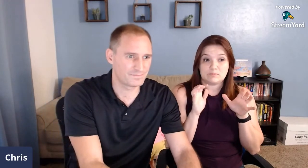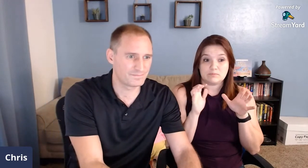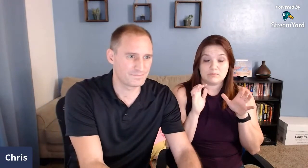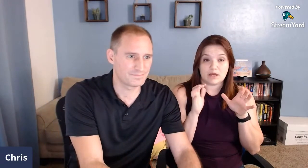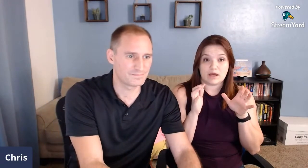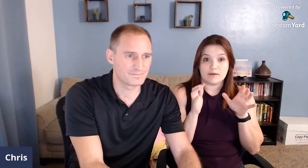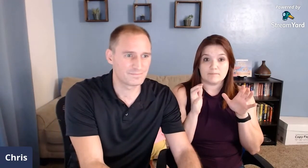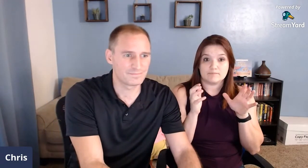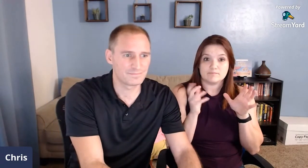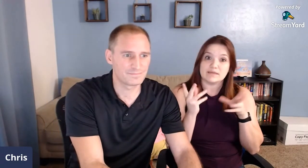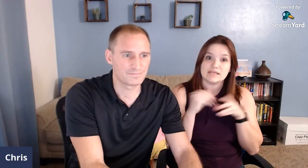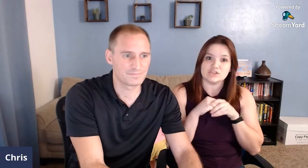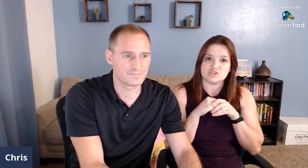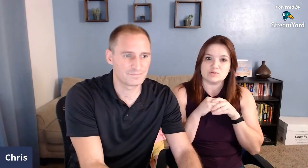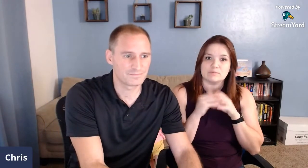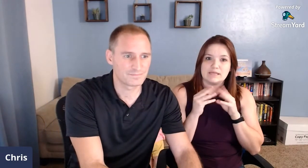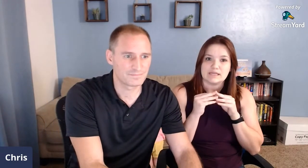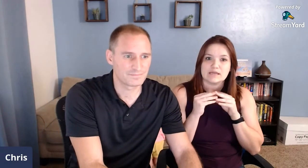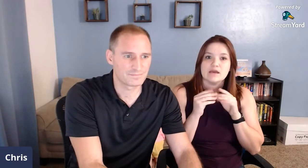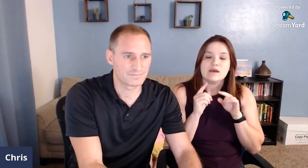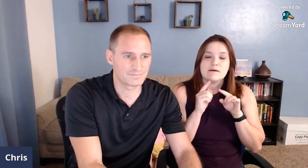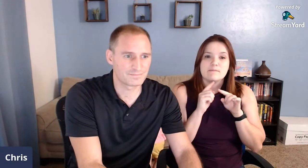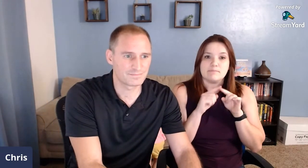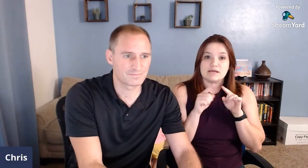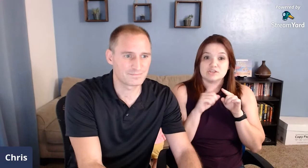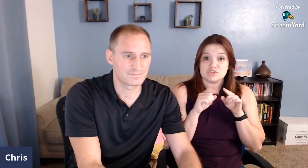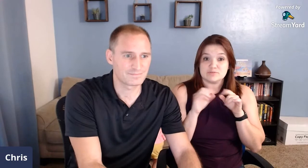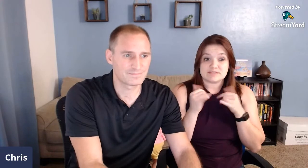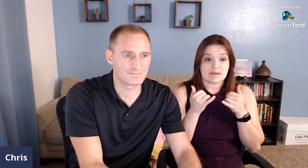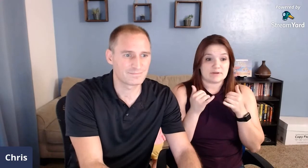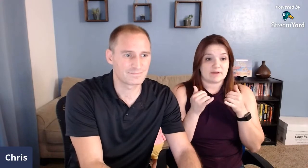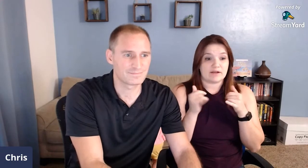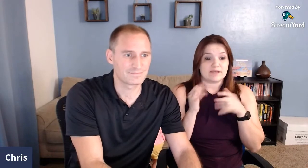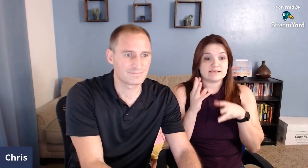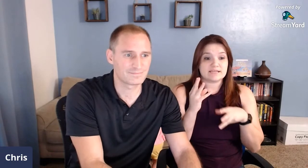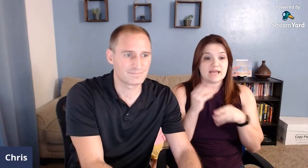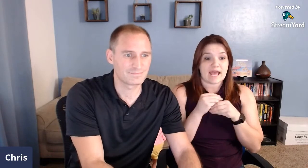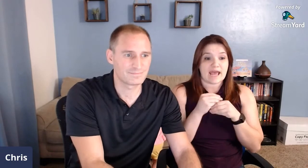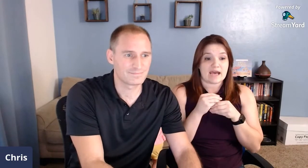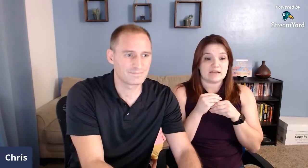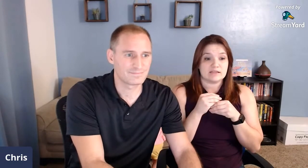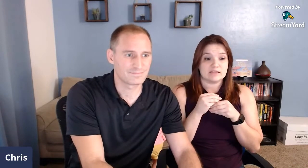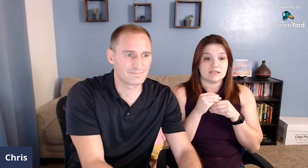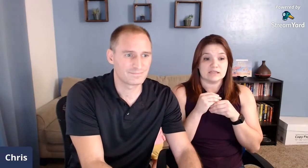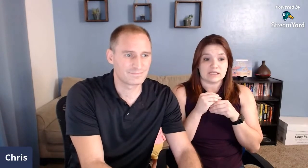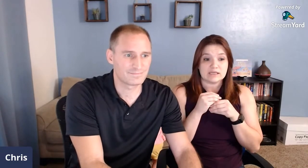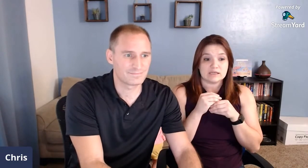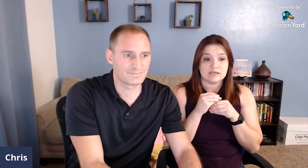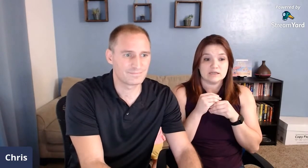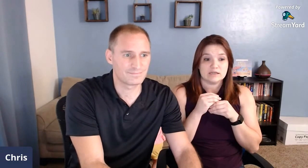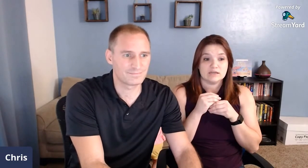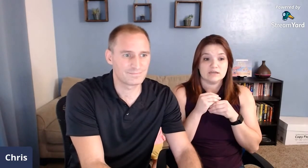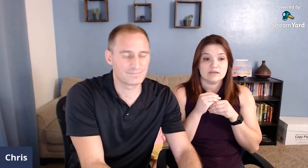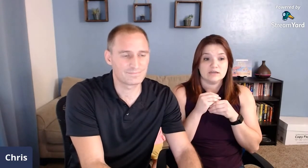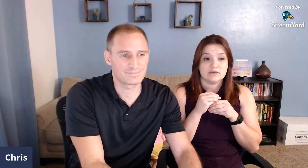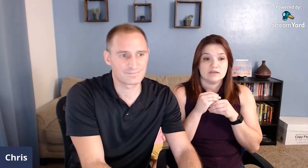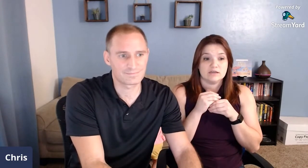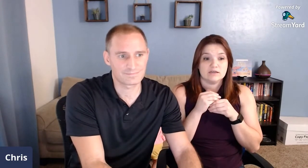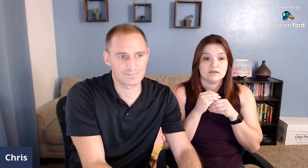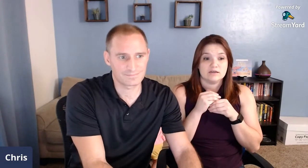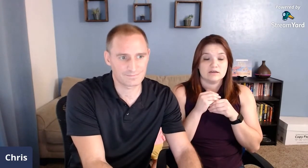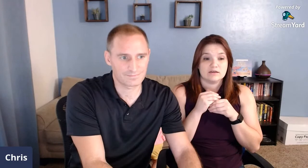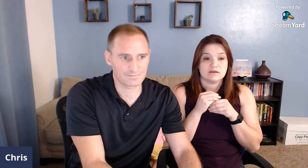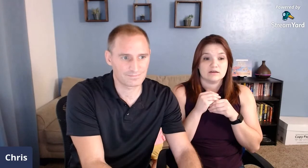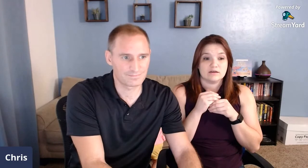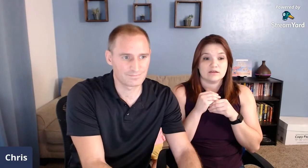to be in the Zoom meeting. But the Zoom is happening right now. He's going to add the link.